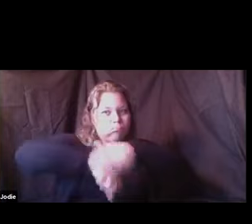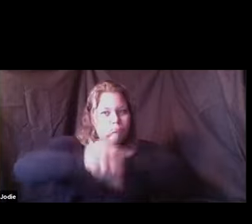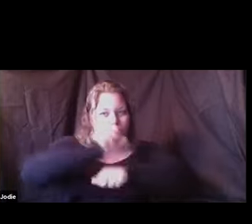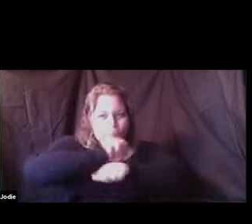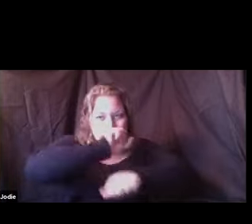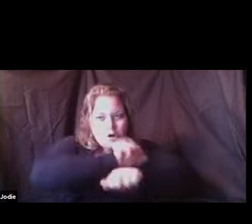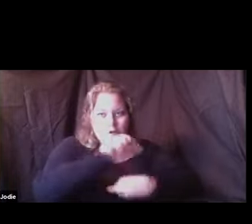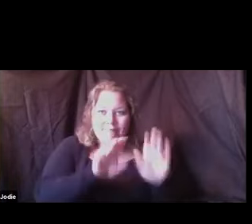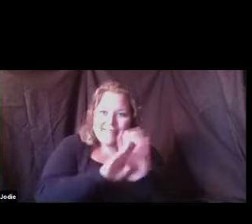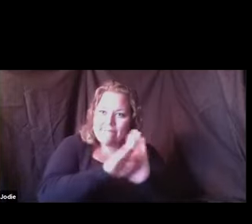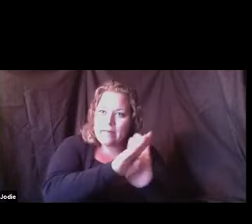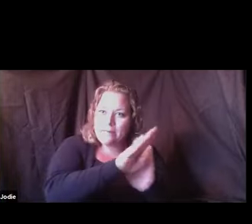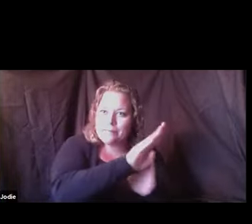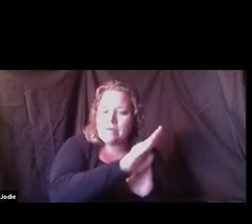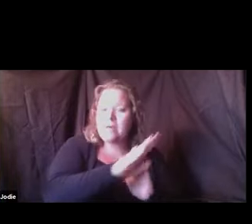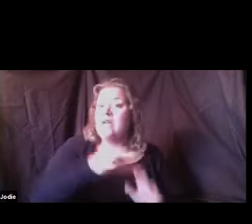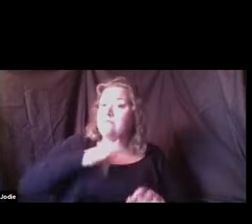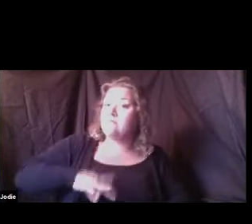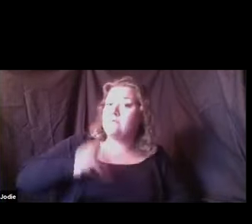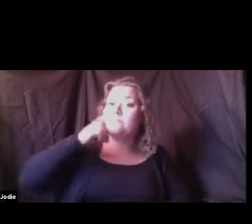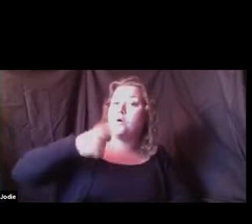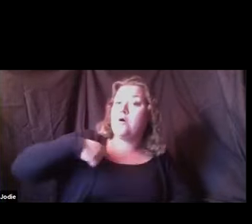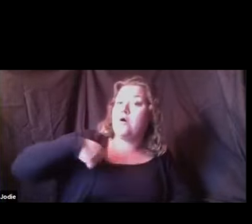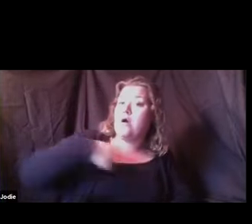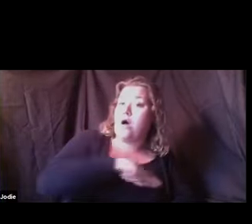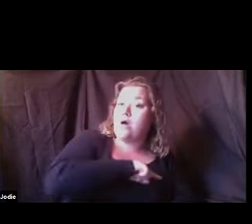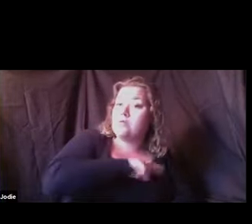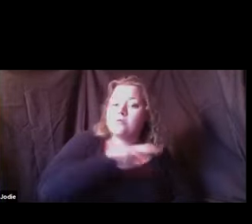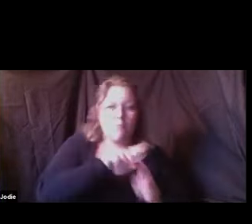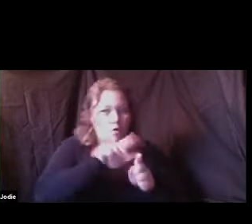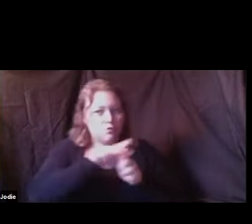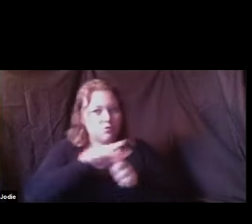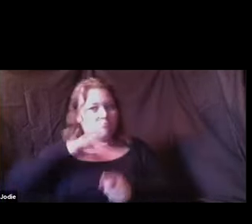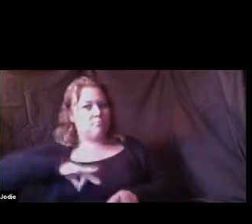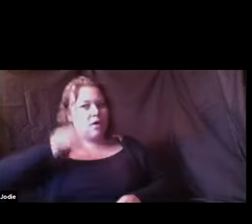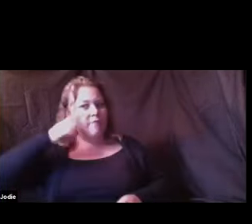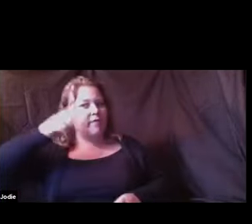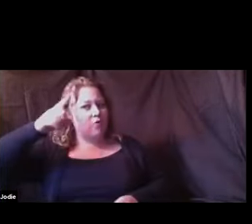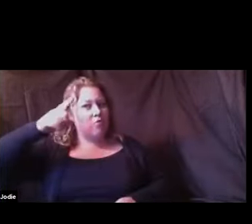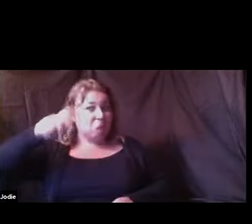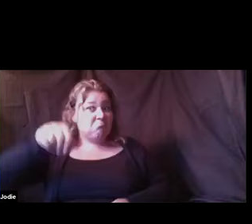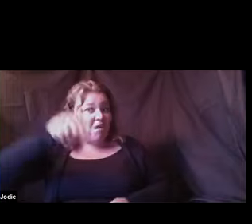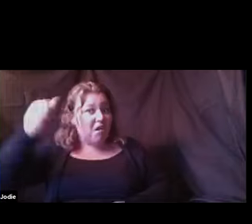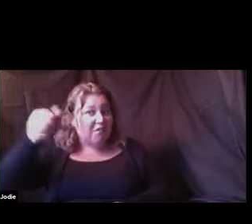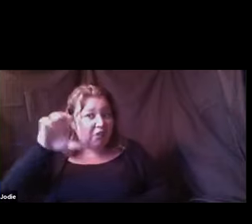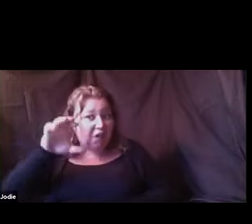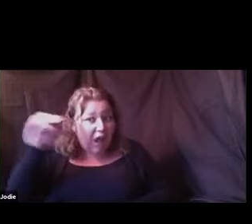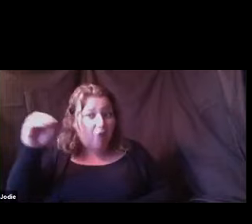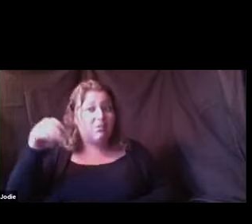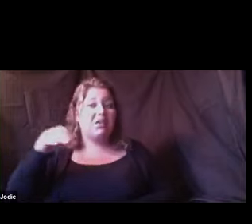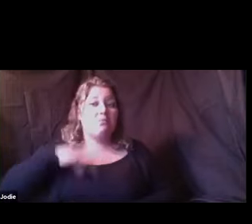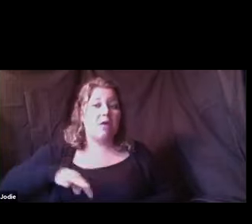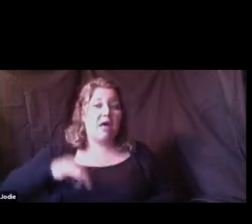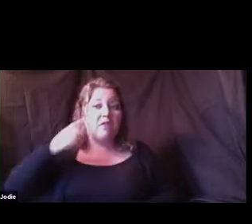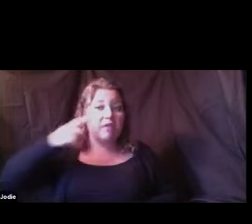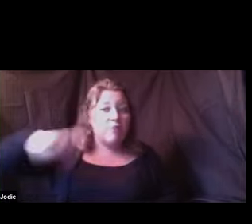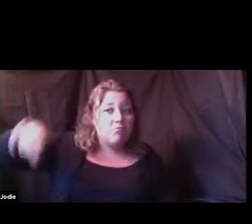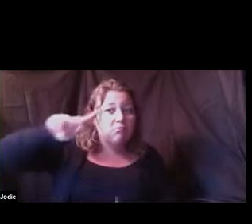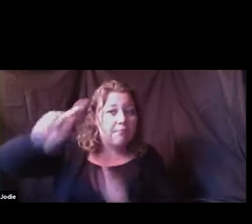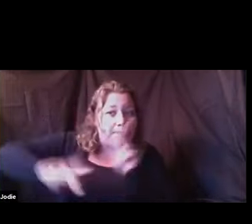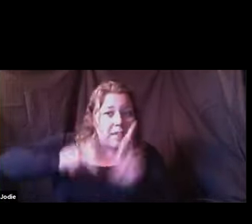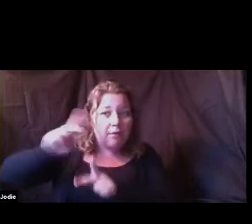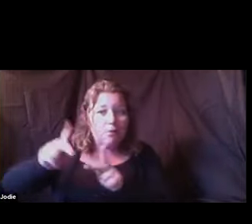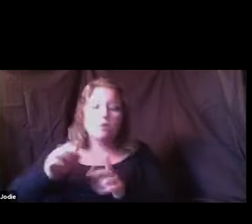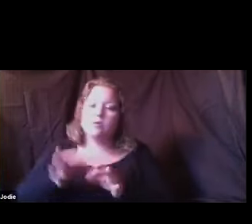all, but for us and for counties around us. I think it's important to have information to know how to make good